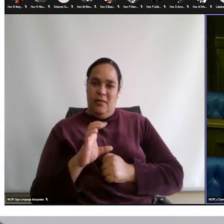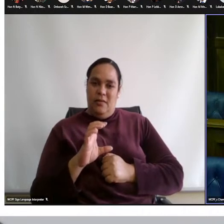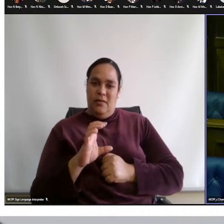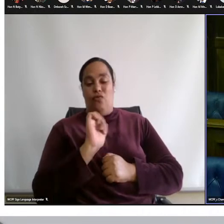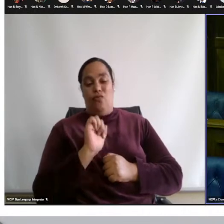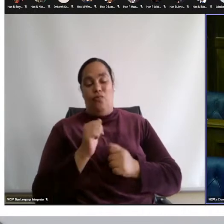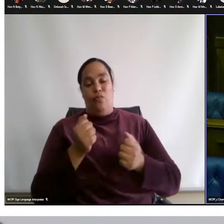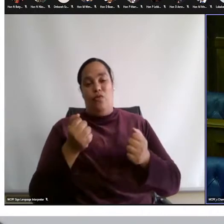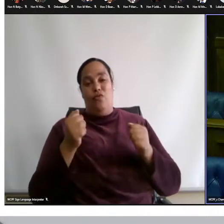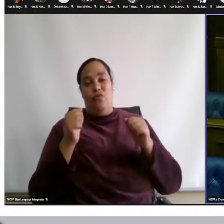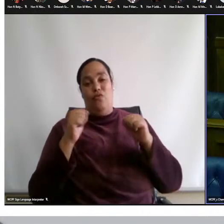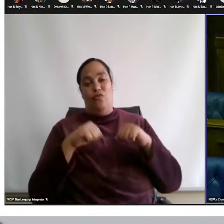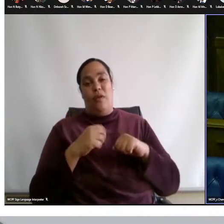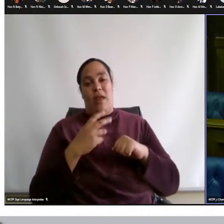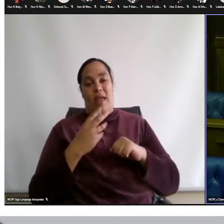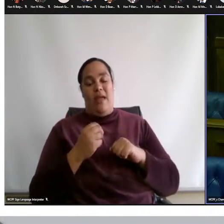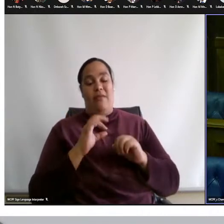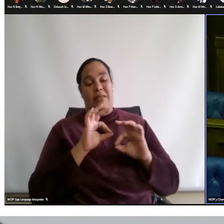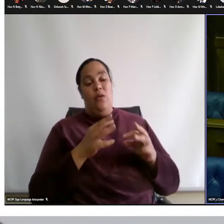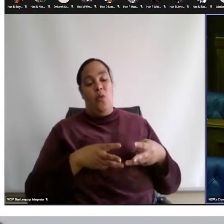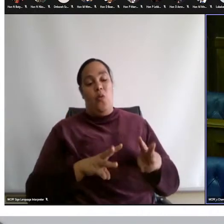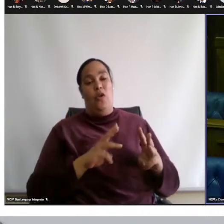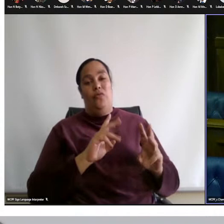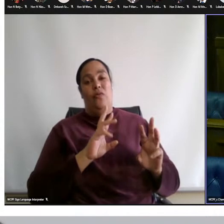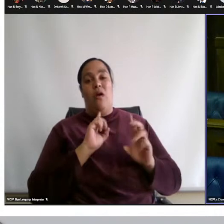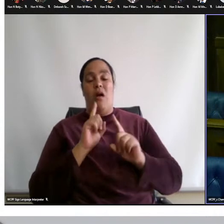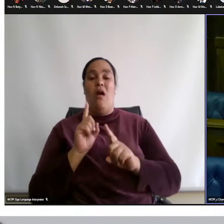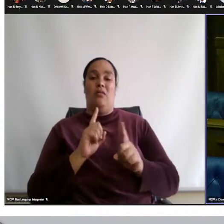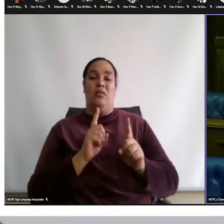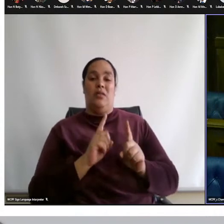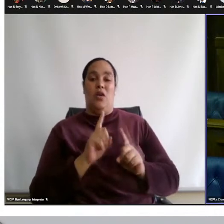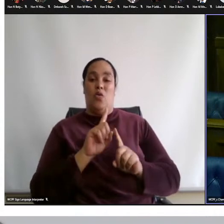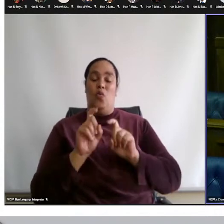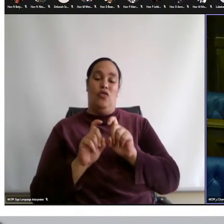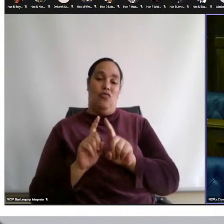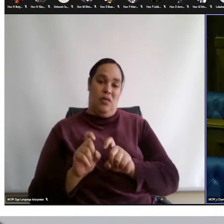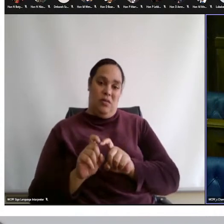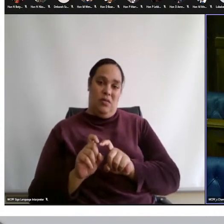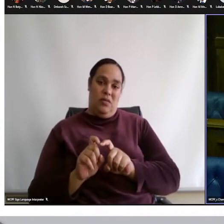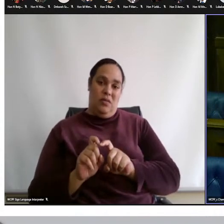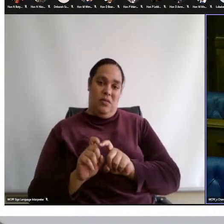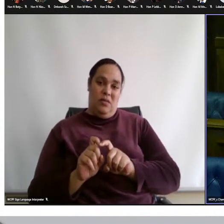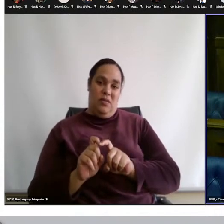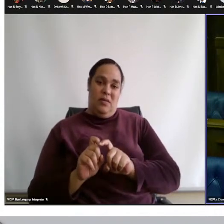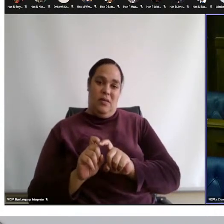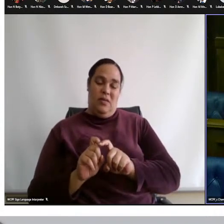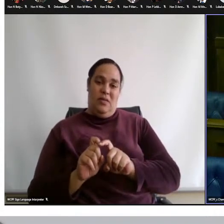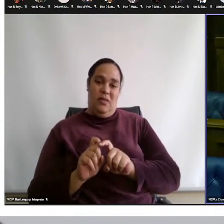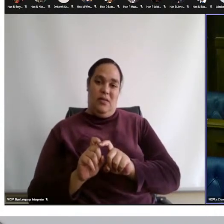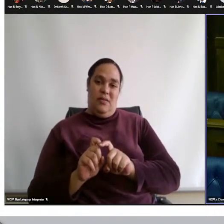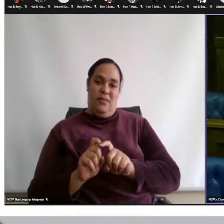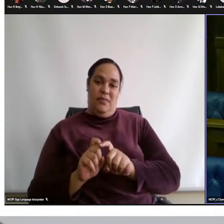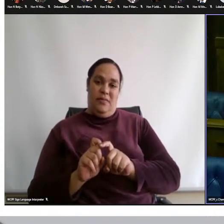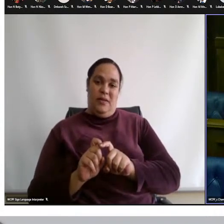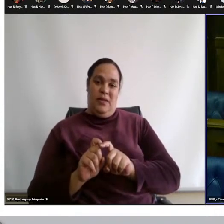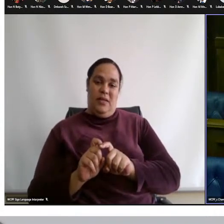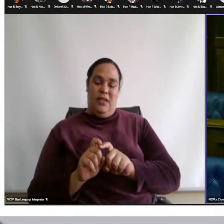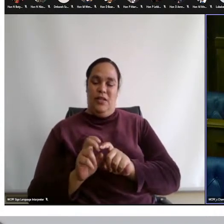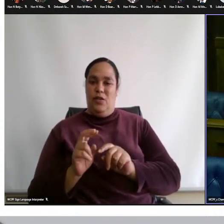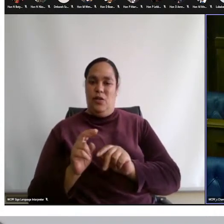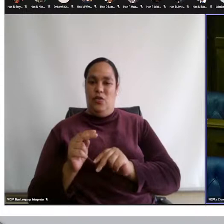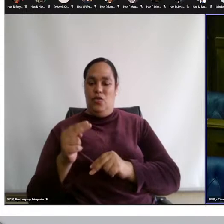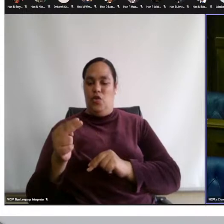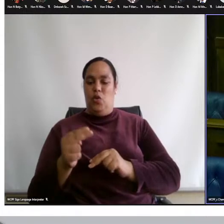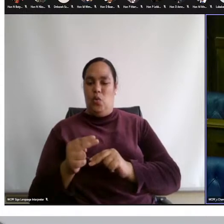agree that in the way that she has answered the question, in a typically evasive